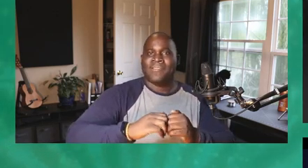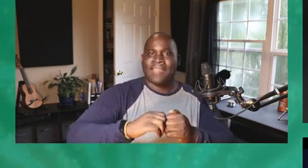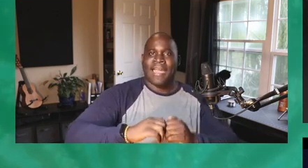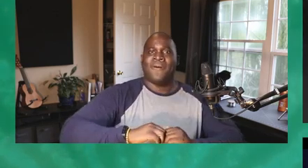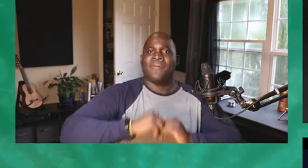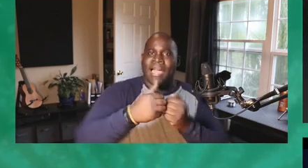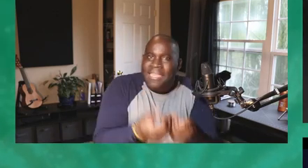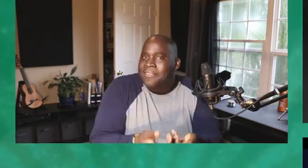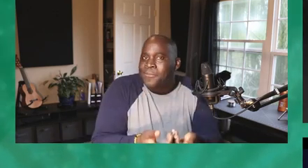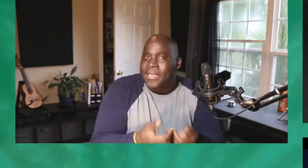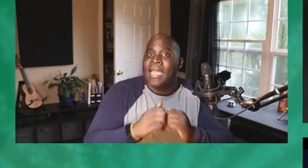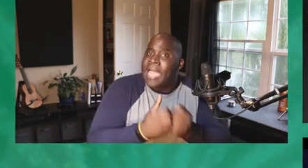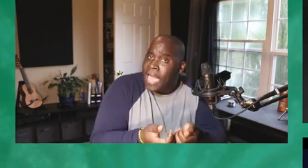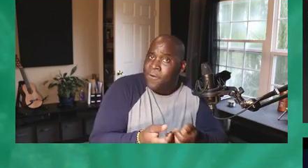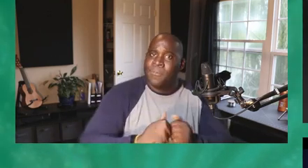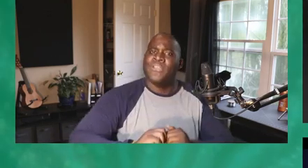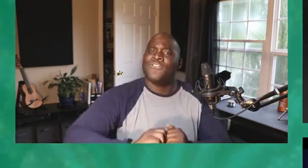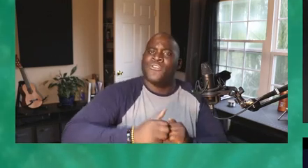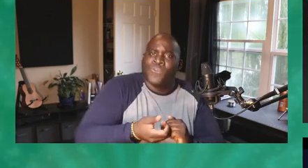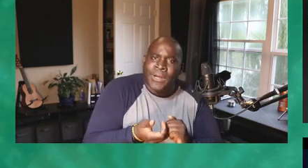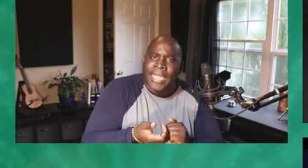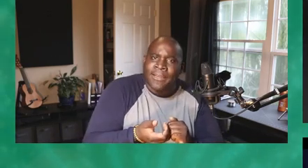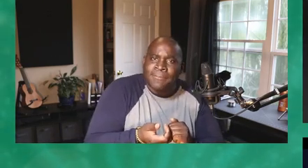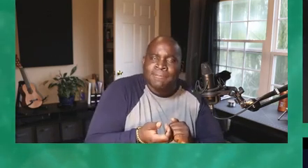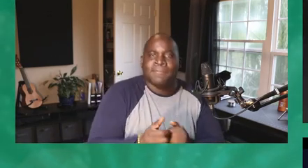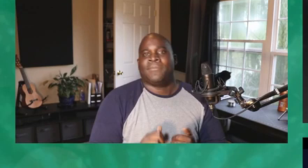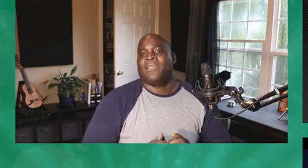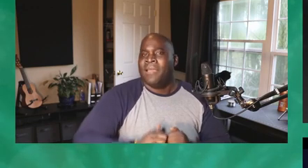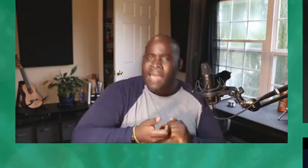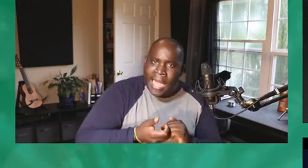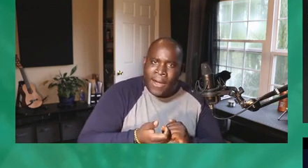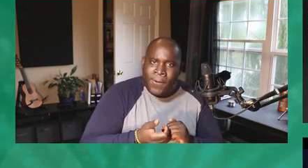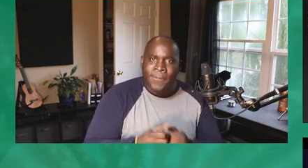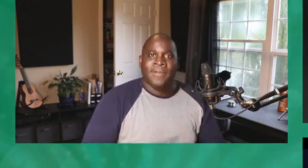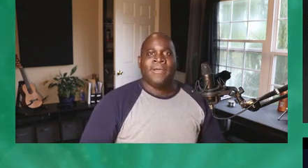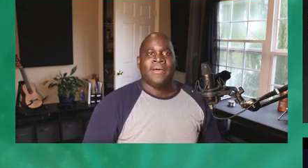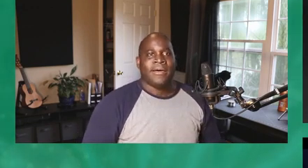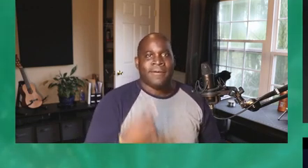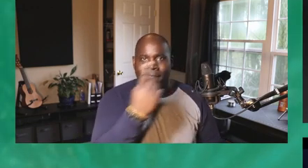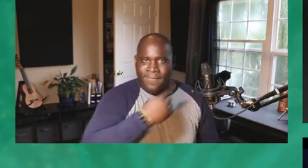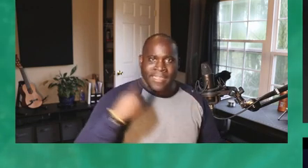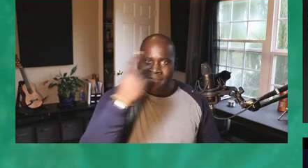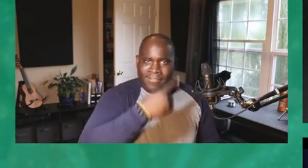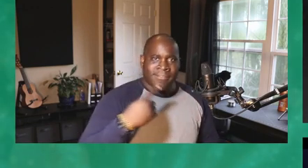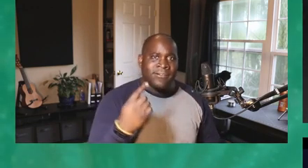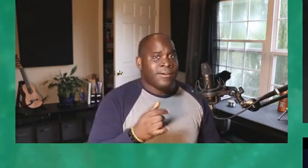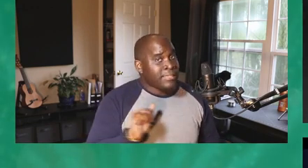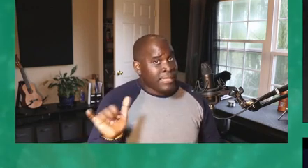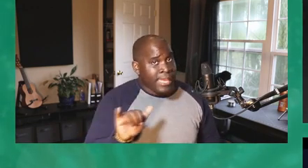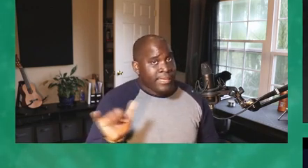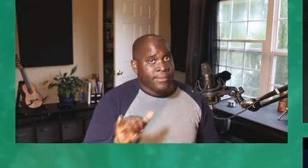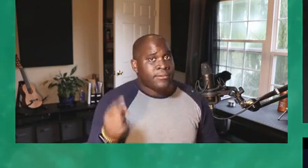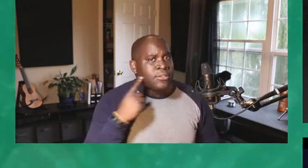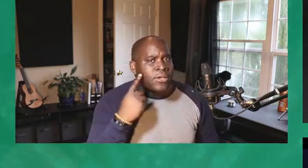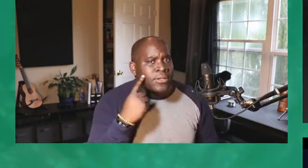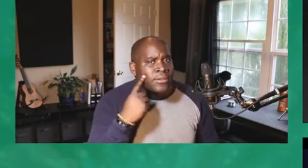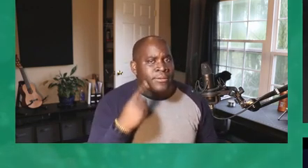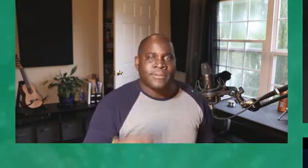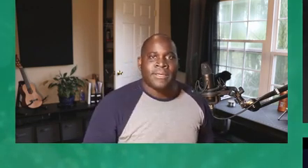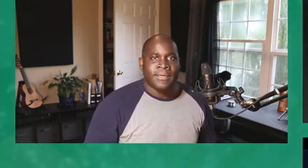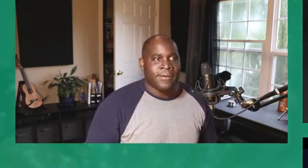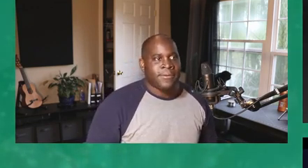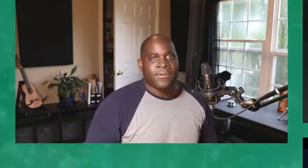different ways you can say how. I like this way, how, but you can also use one hand. How, face, like,